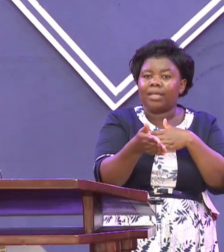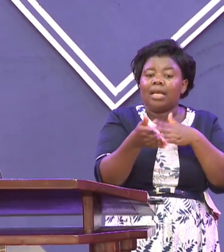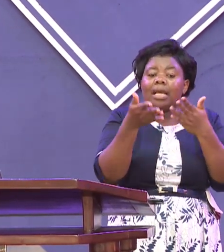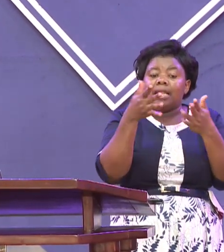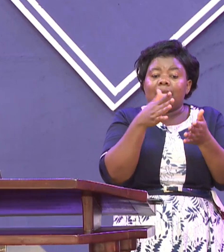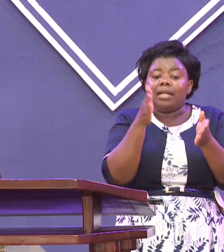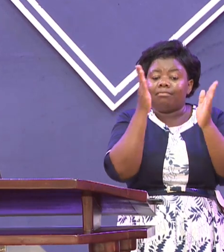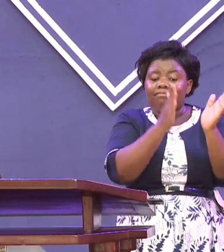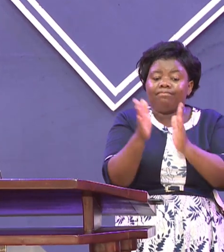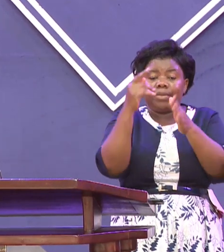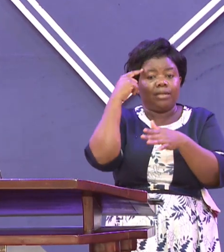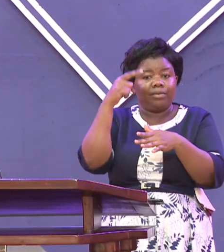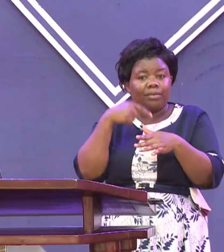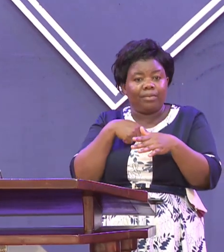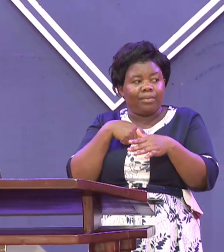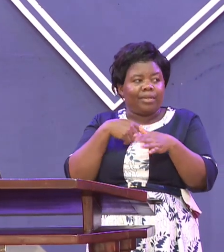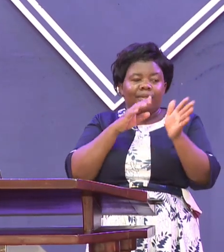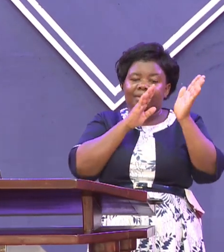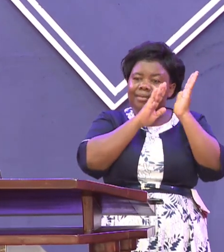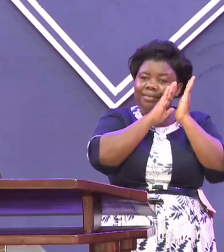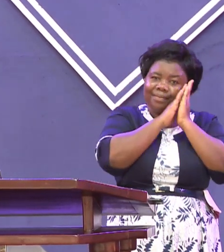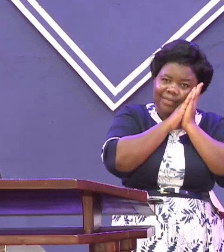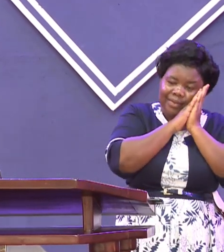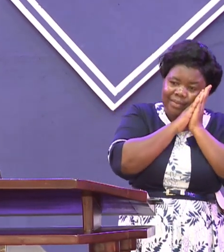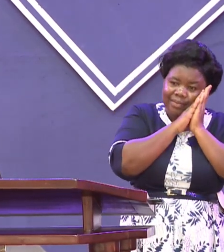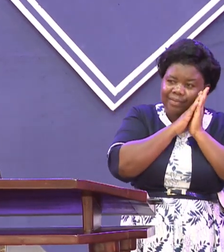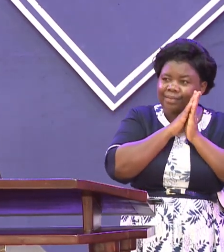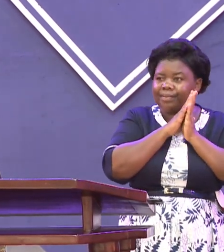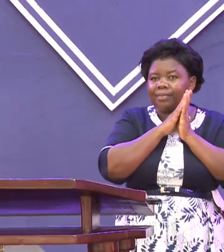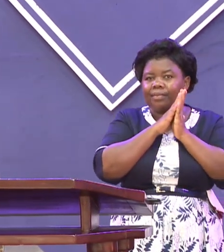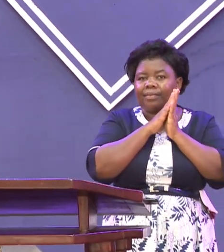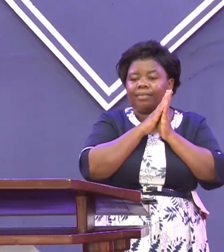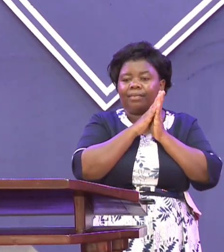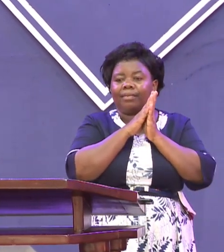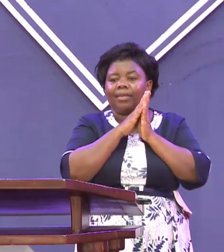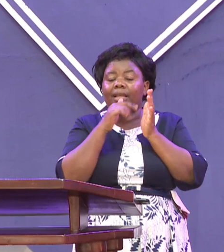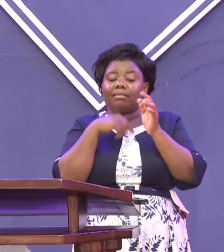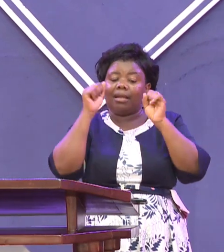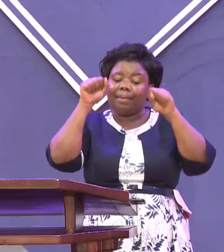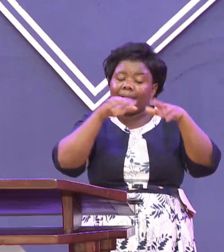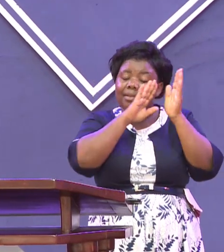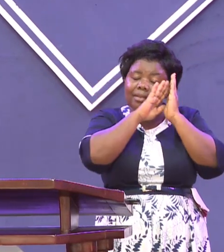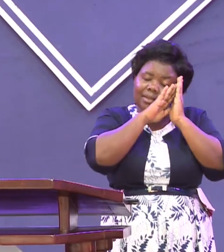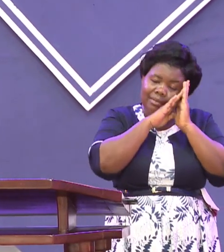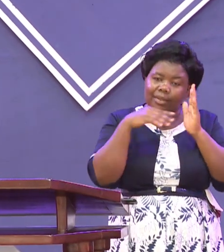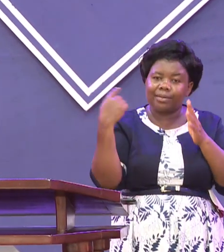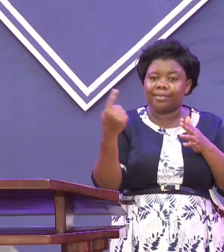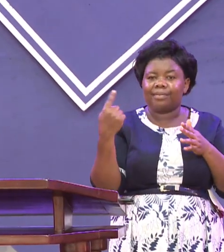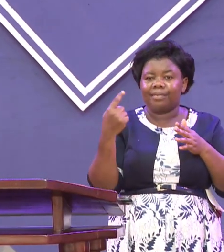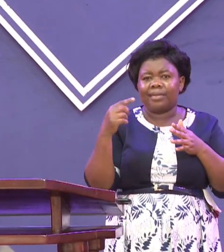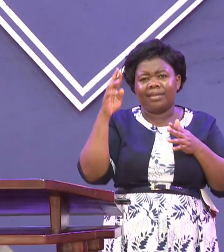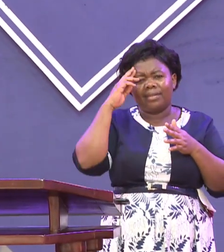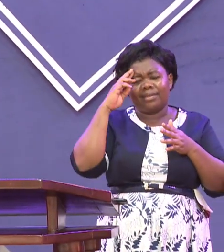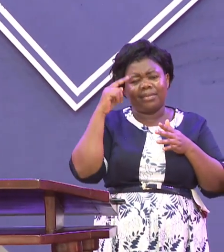bantegeke dokusula. That is where they had prepared me to sleep. Atena ina kusula momu. And I had to sleep alone.